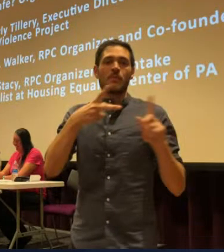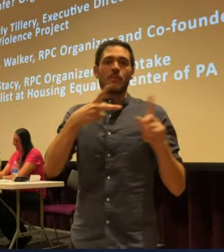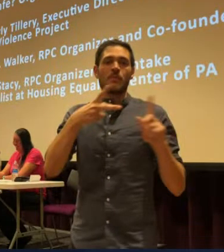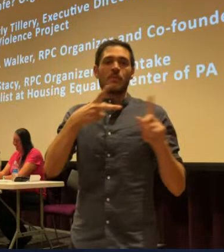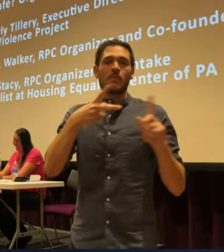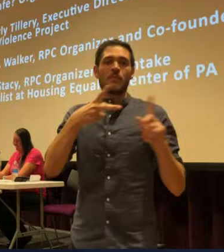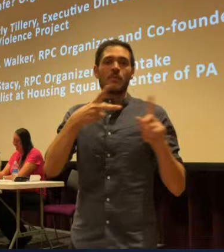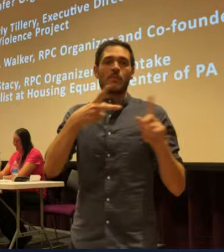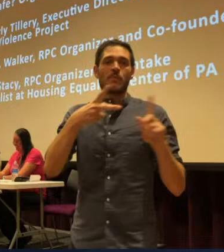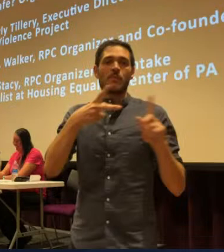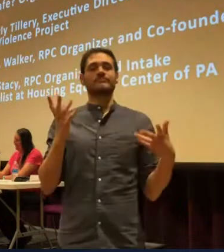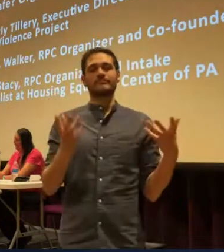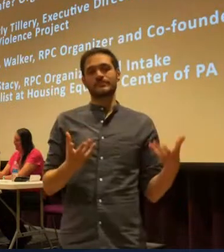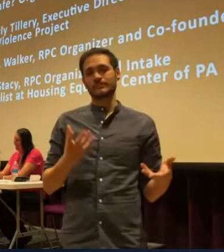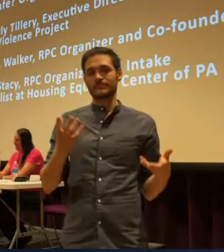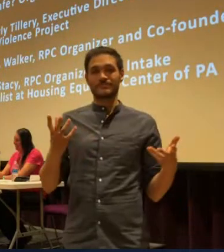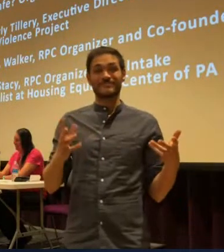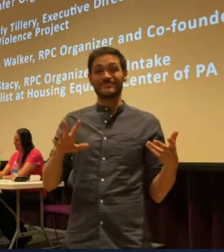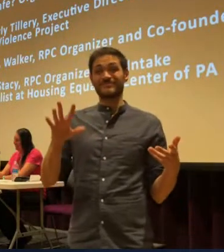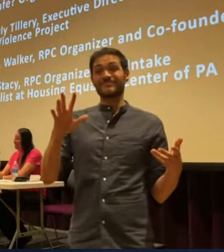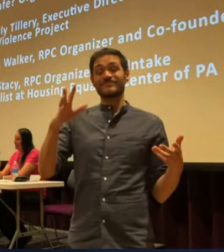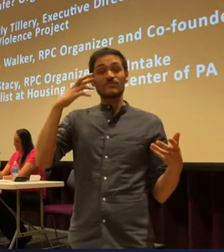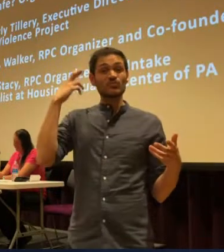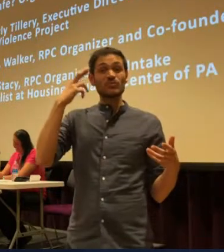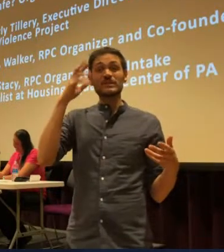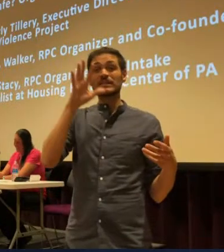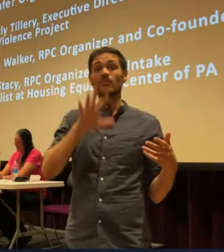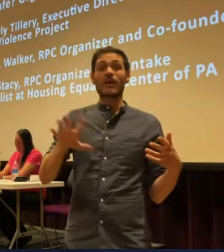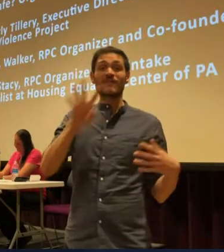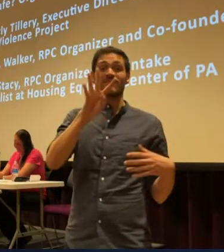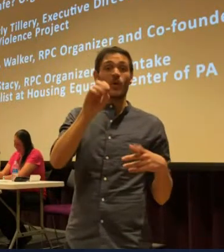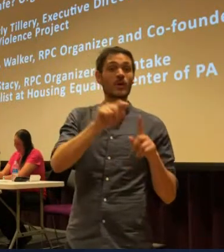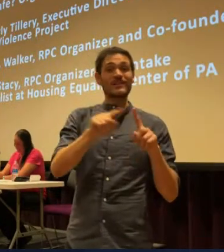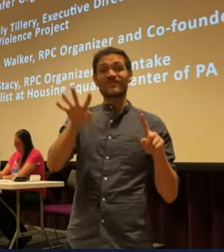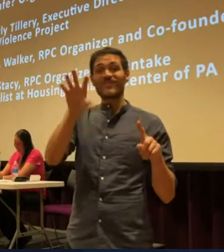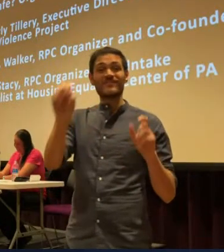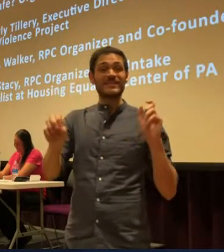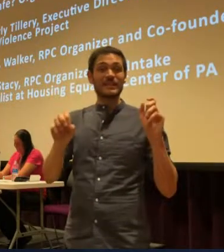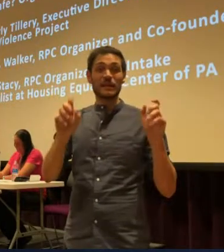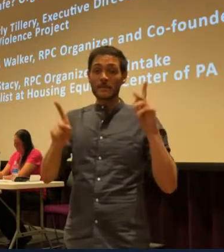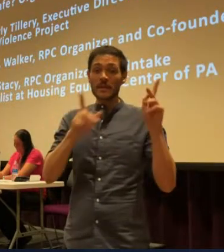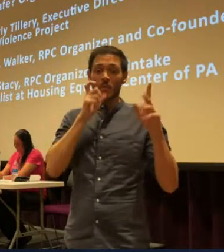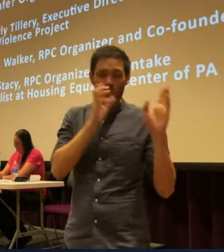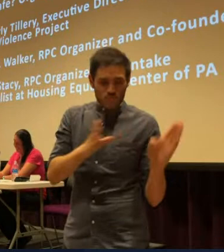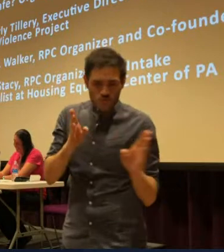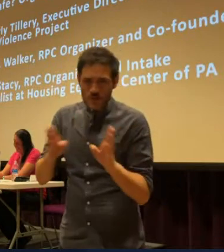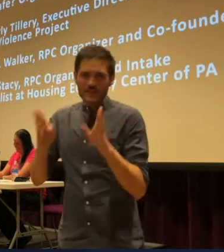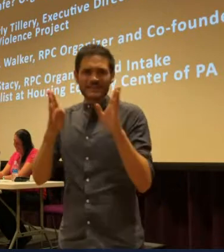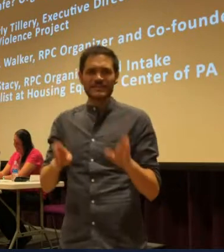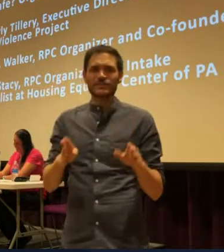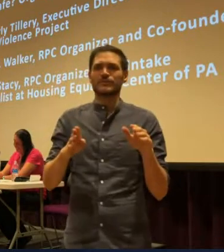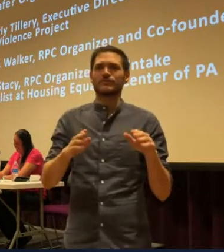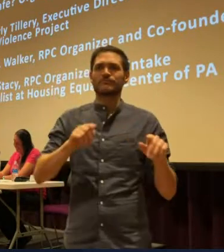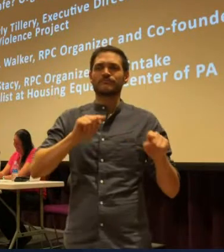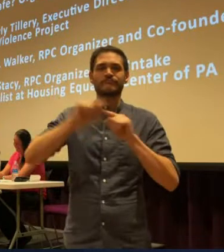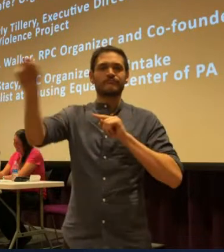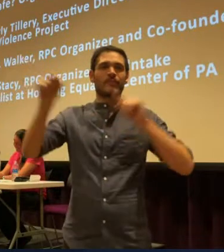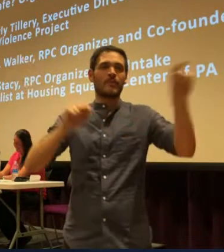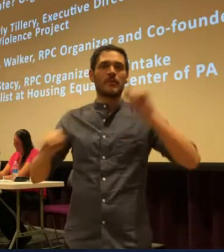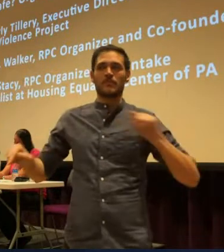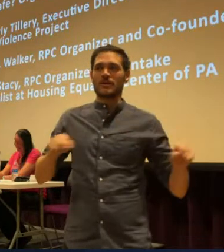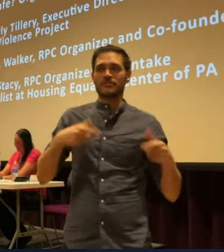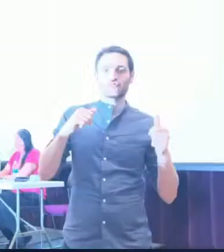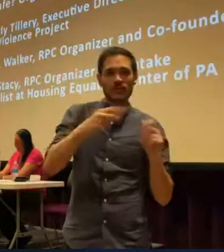40 or 50 of just organizers working in multiple areas. So it's vital that we get this kind of